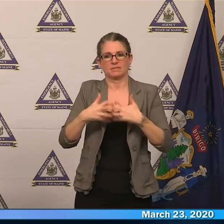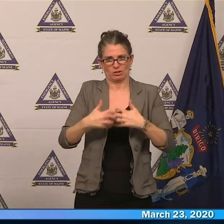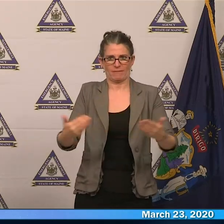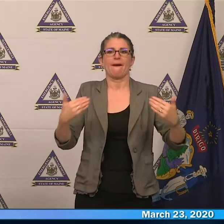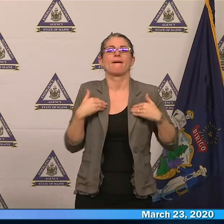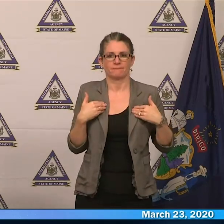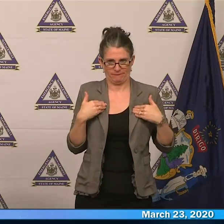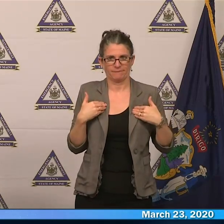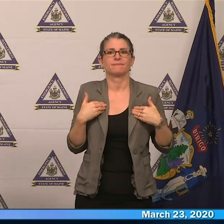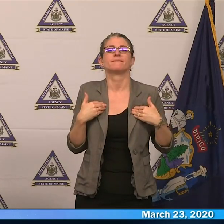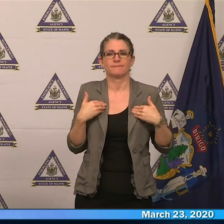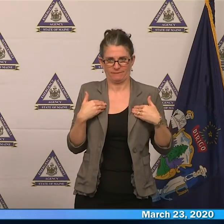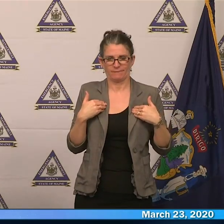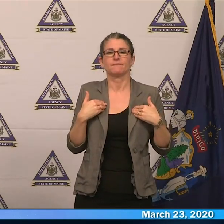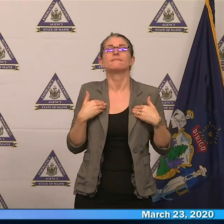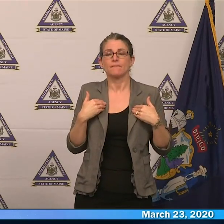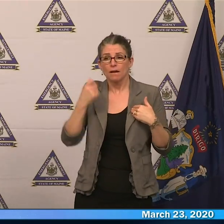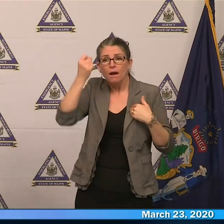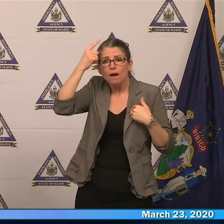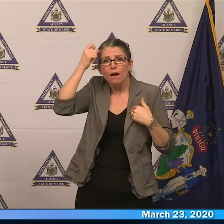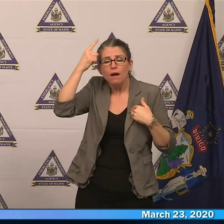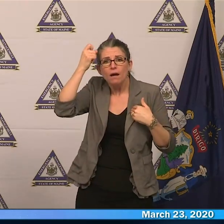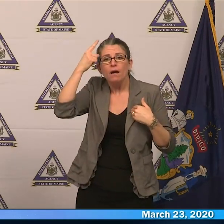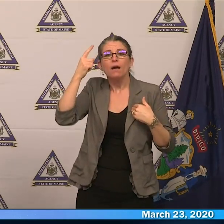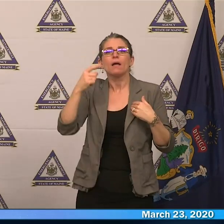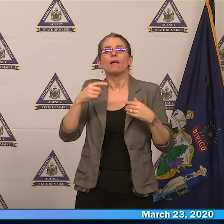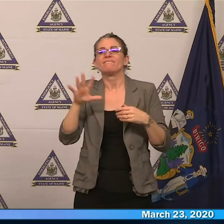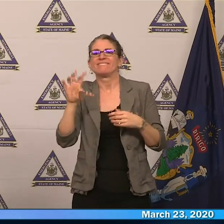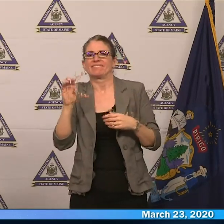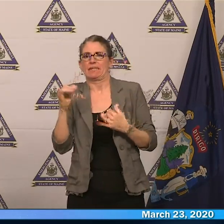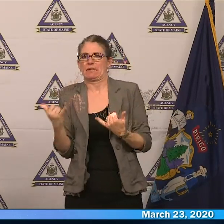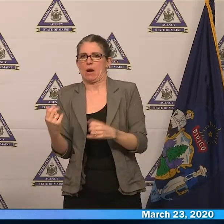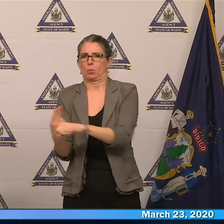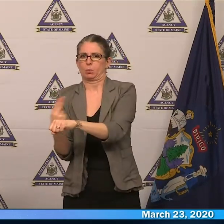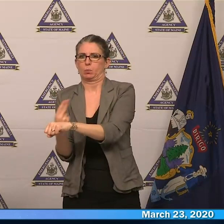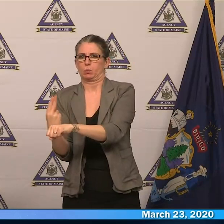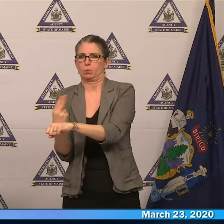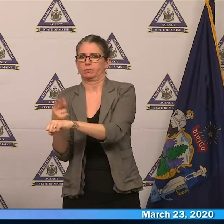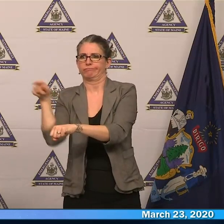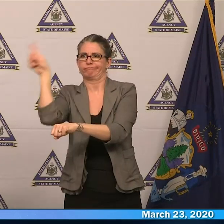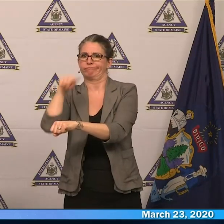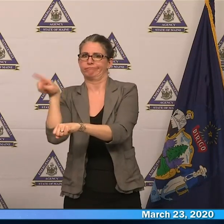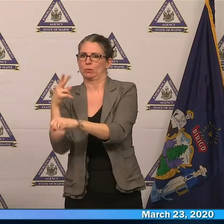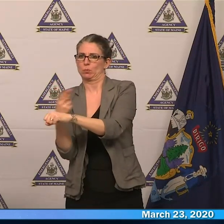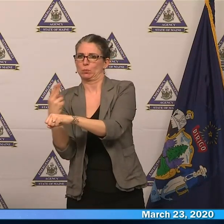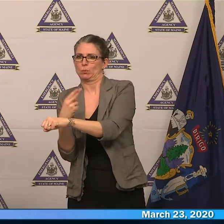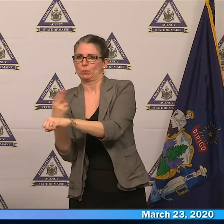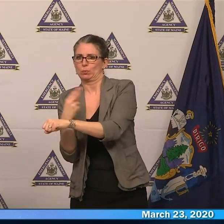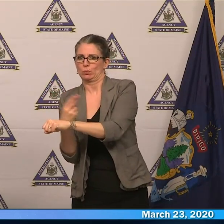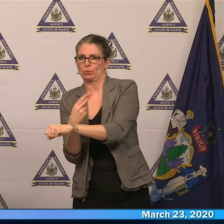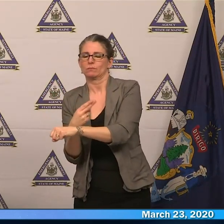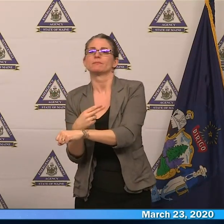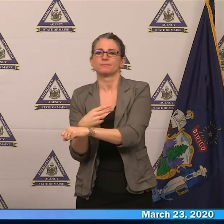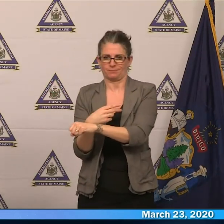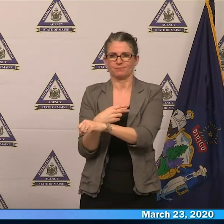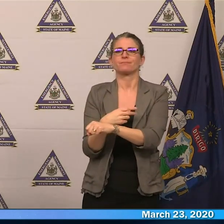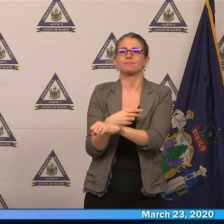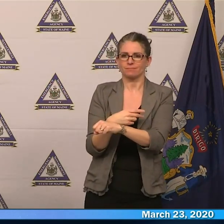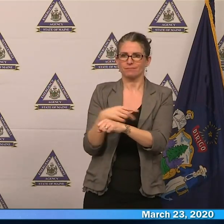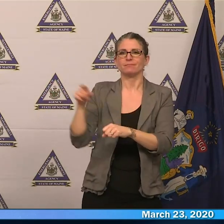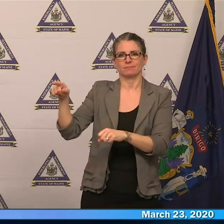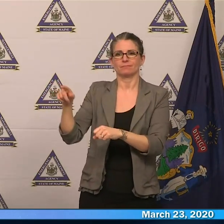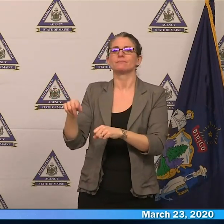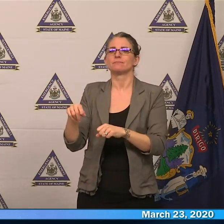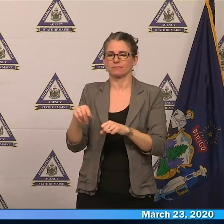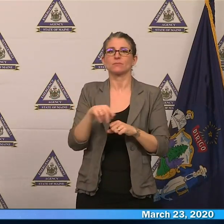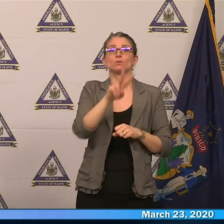looking at acquiring additional ventilators through different channels. The first is an official request that we made